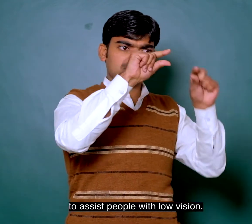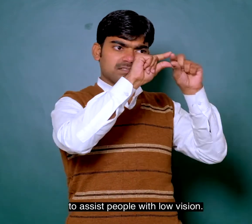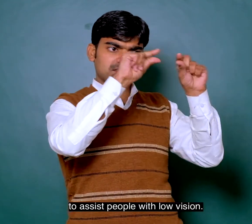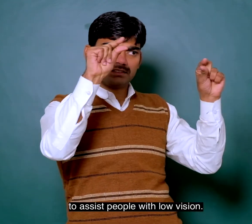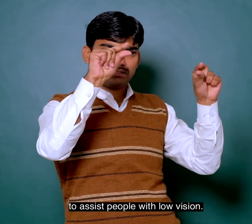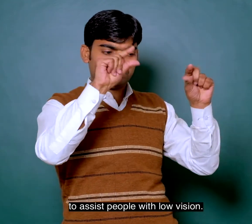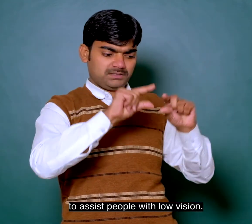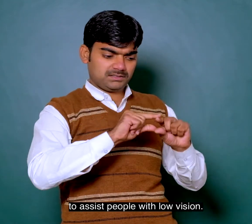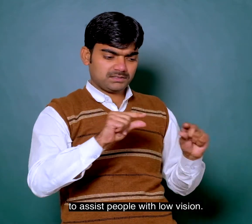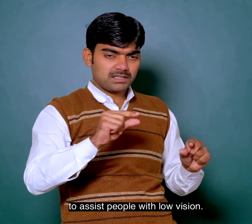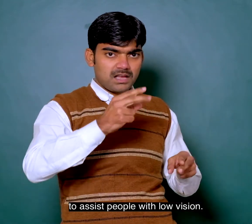vision.